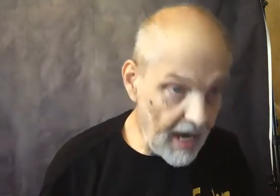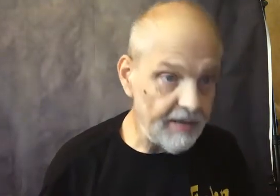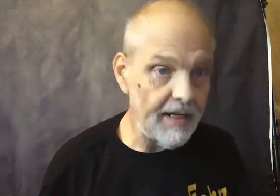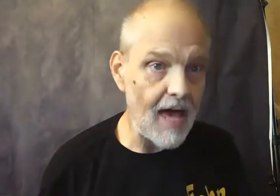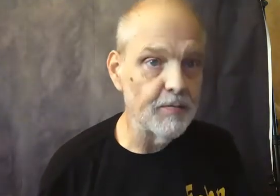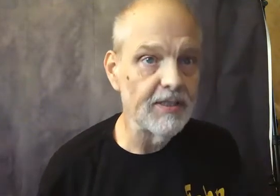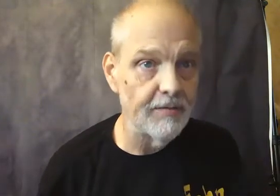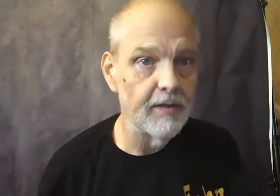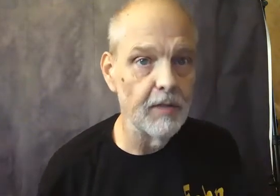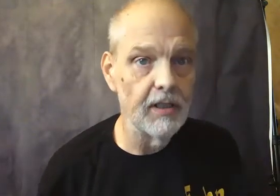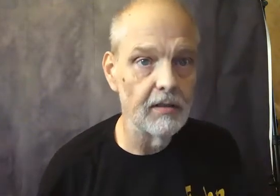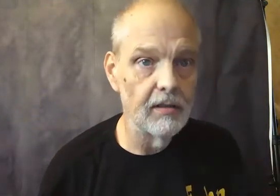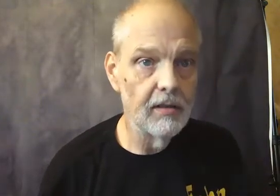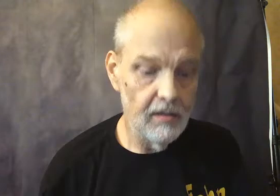And they have specific meaning.